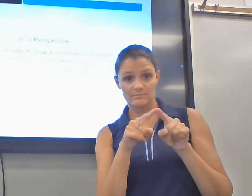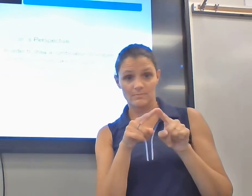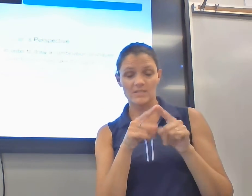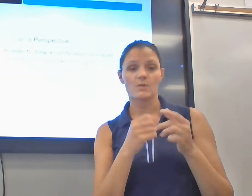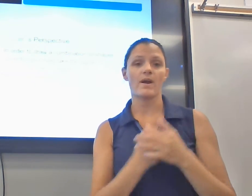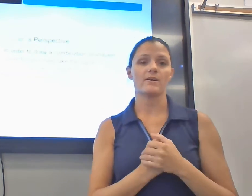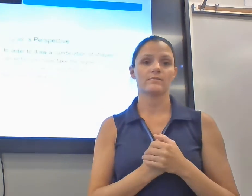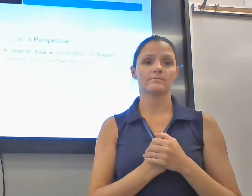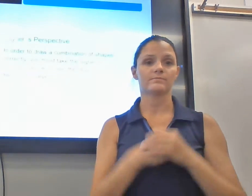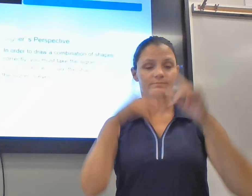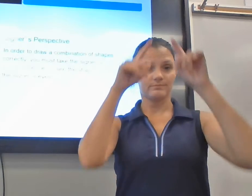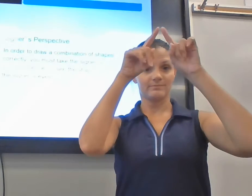my square,